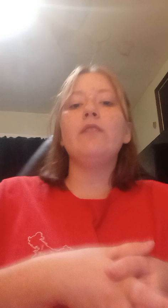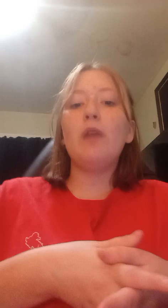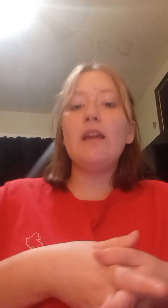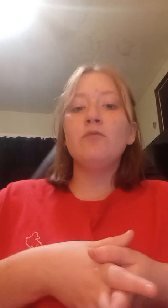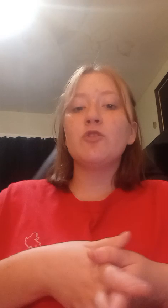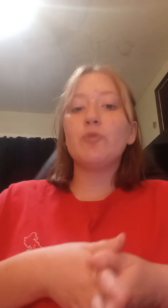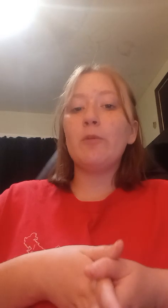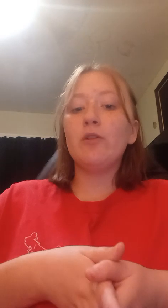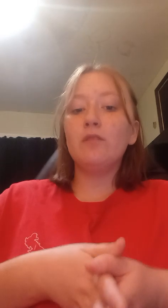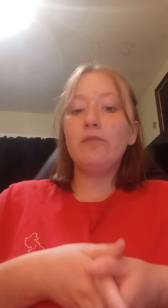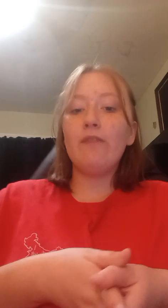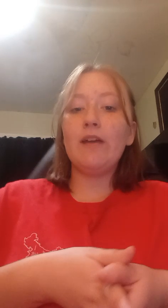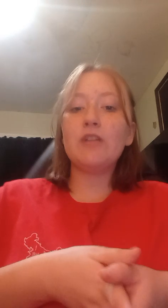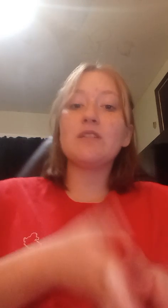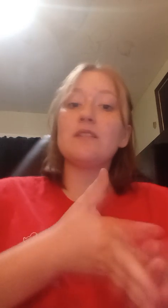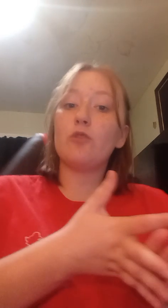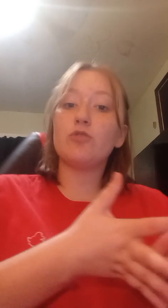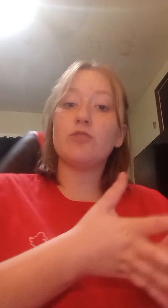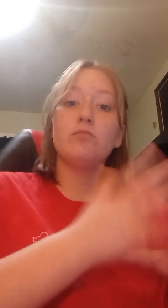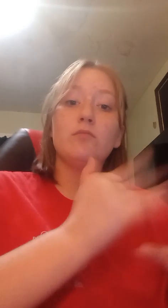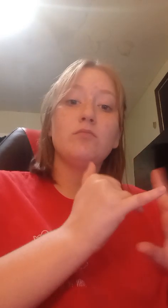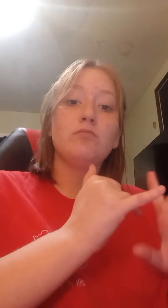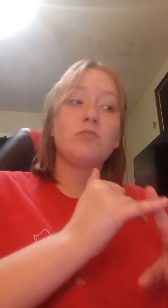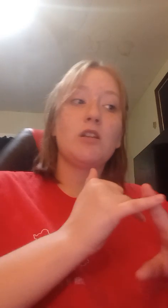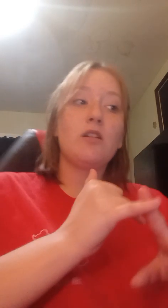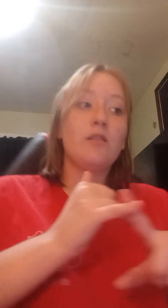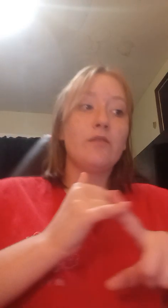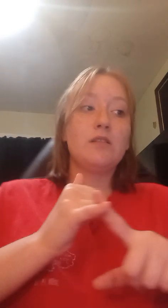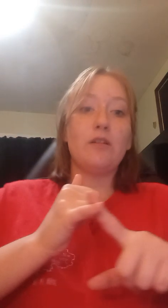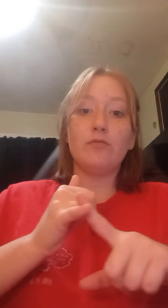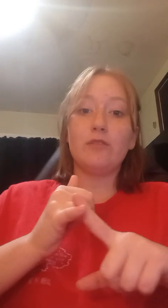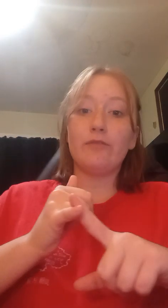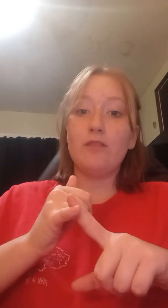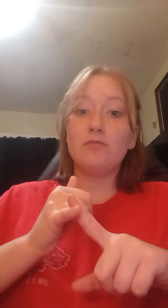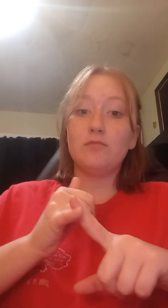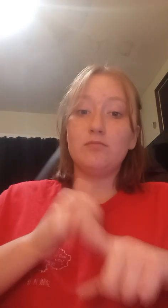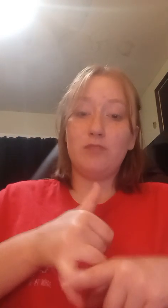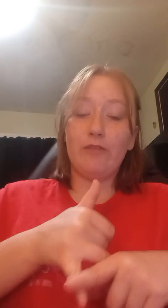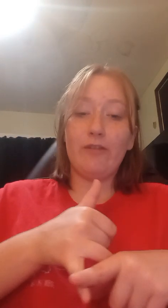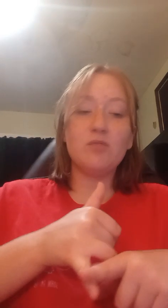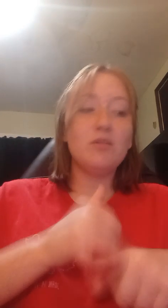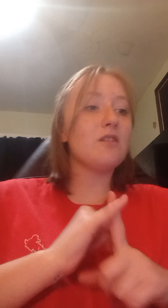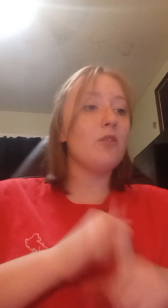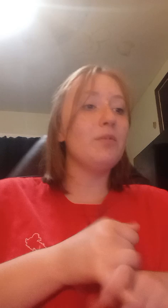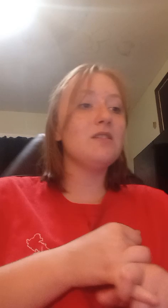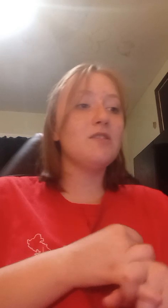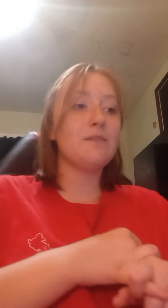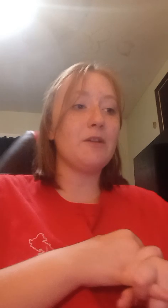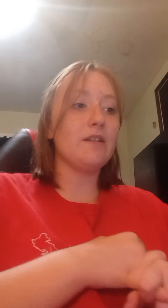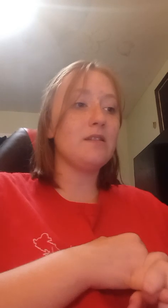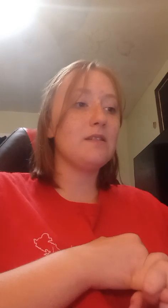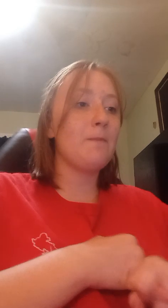to remember the 5 factors is ocean. So, the first one is openness to experience.